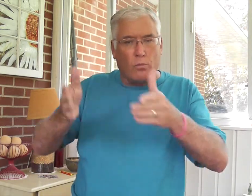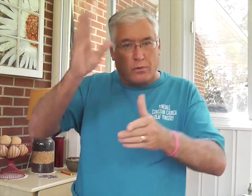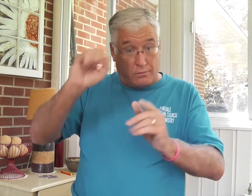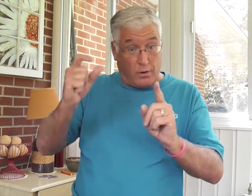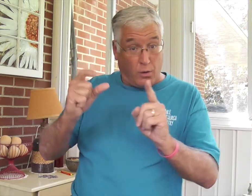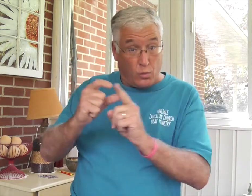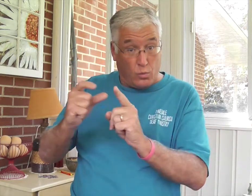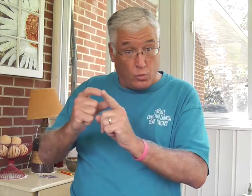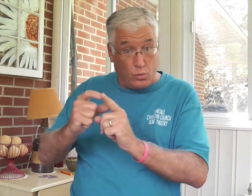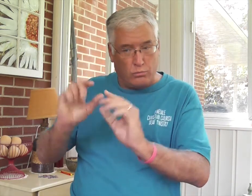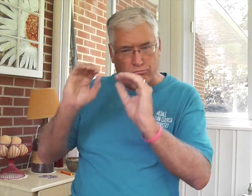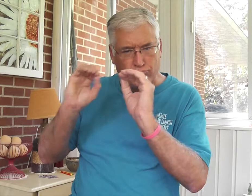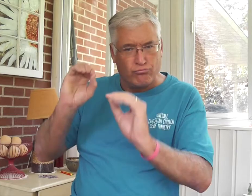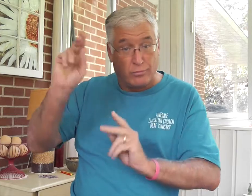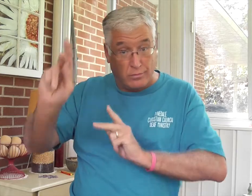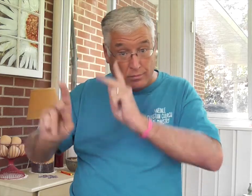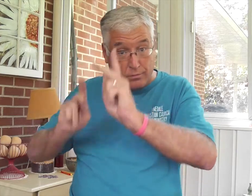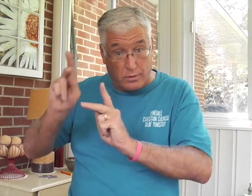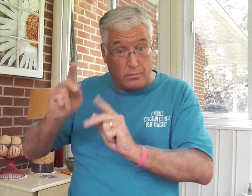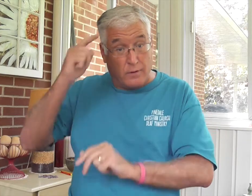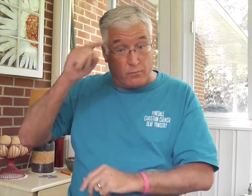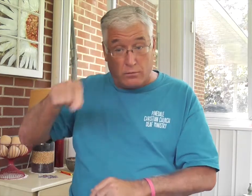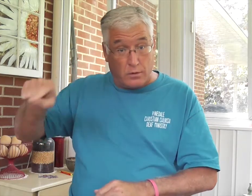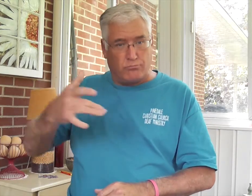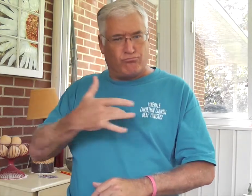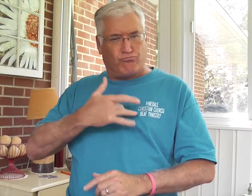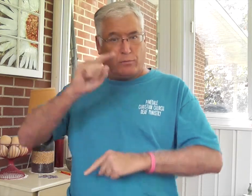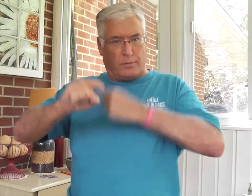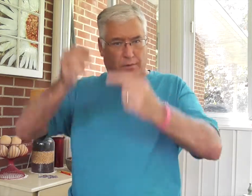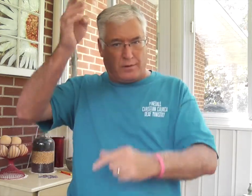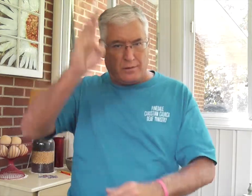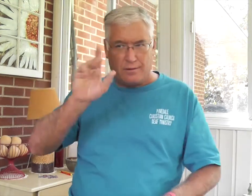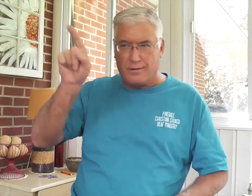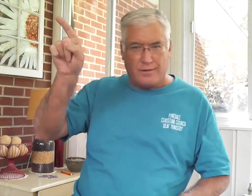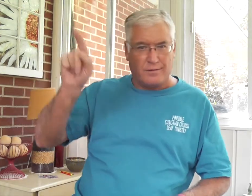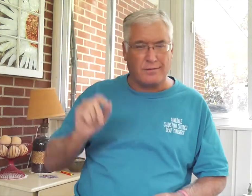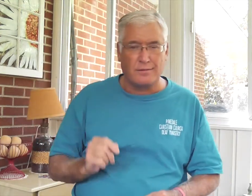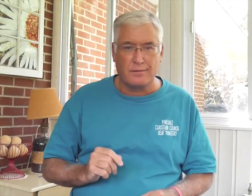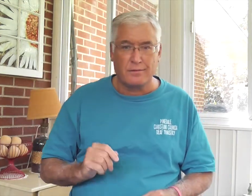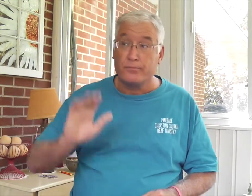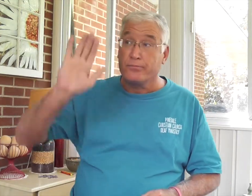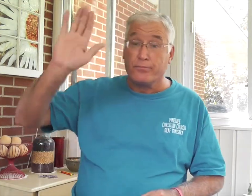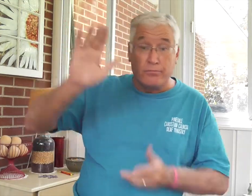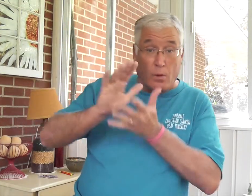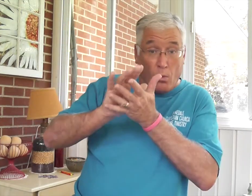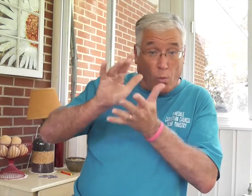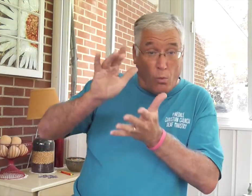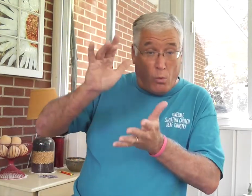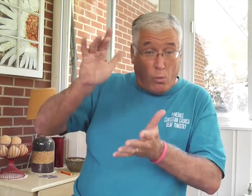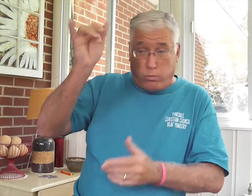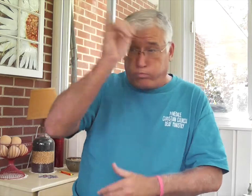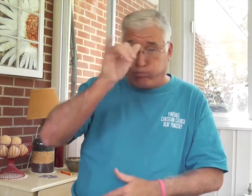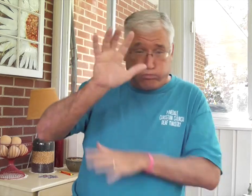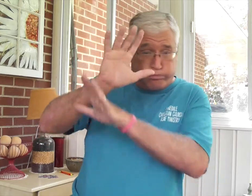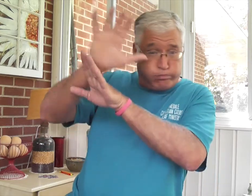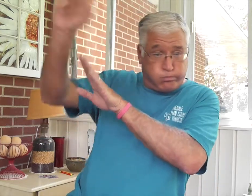be humble. They need to be humble in their teaching of the word to touch people's heart so they will look to God.